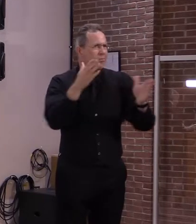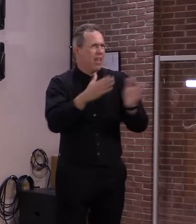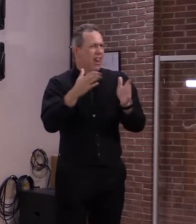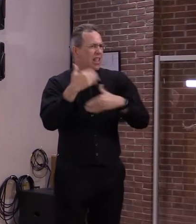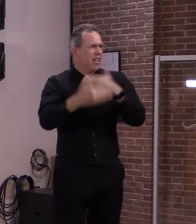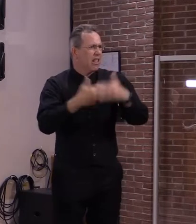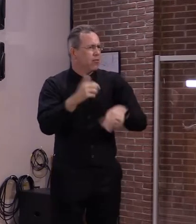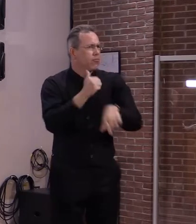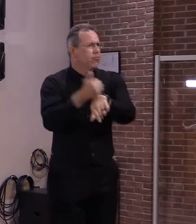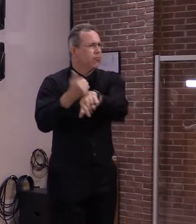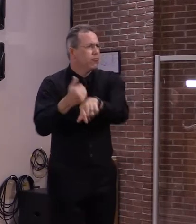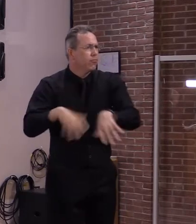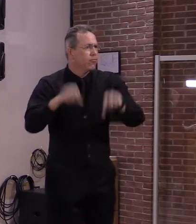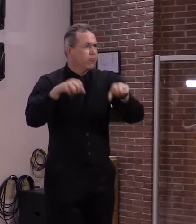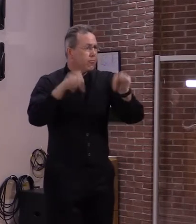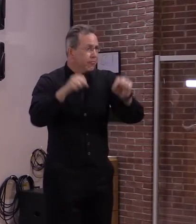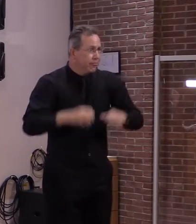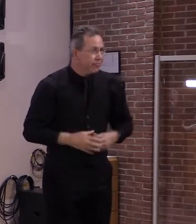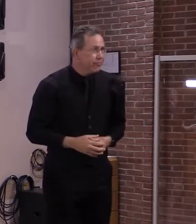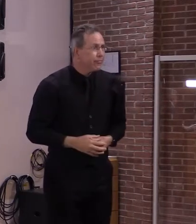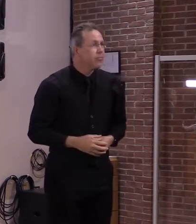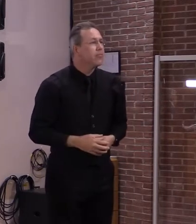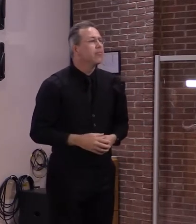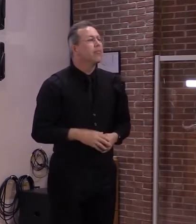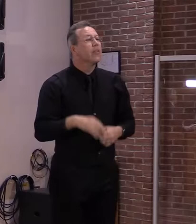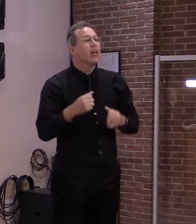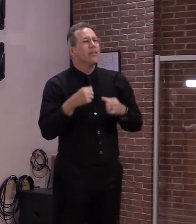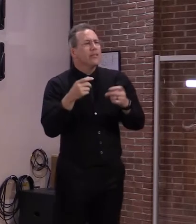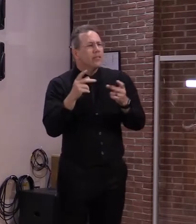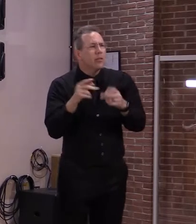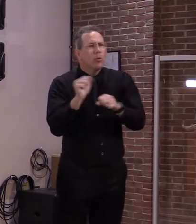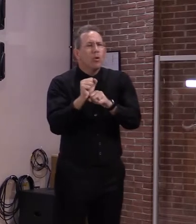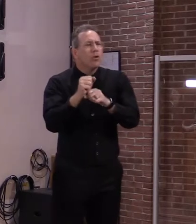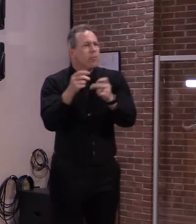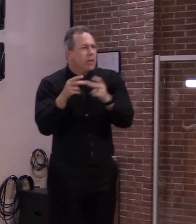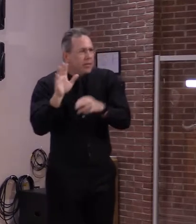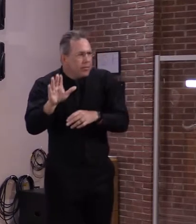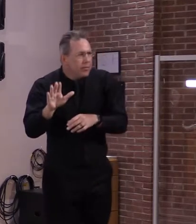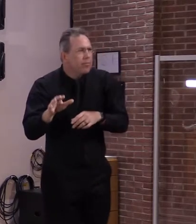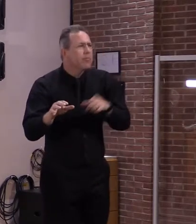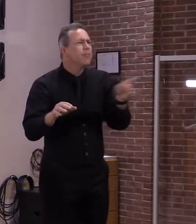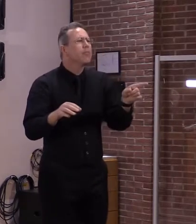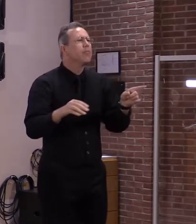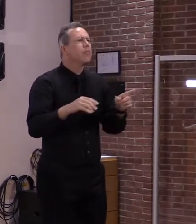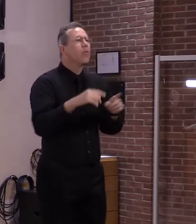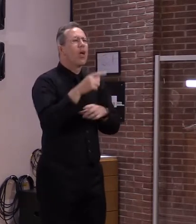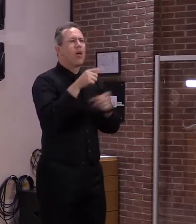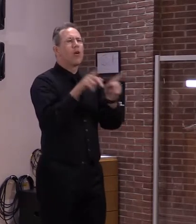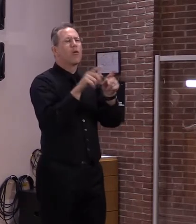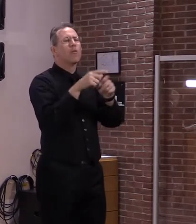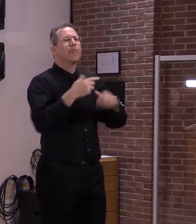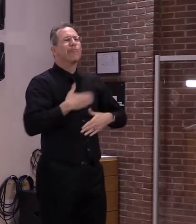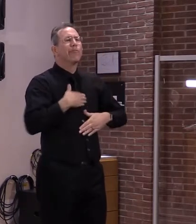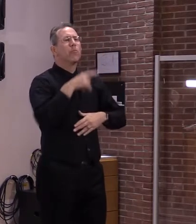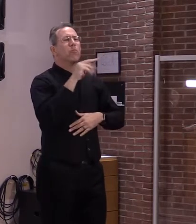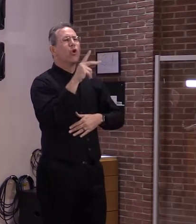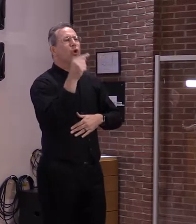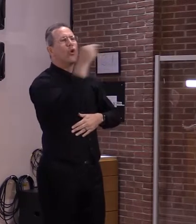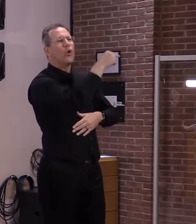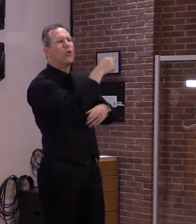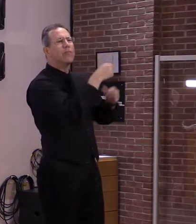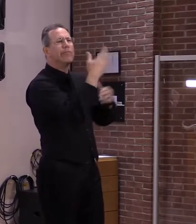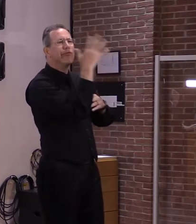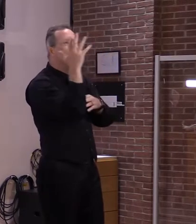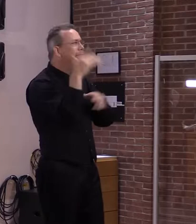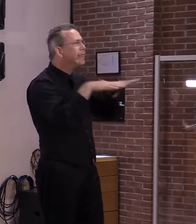vaccine clinics for work sites and at parks, including Vermont State Parks. To see all dates,